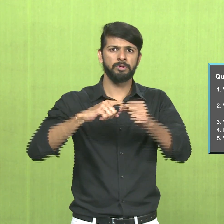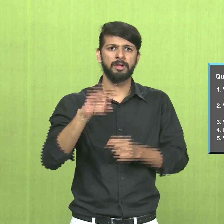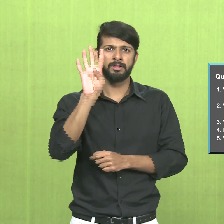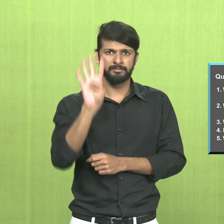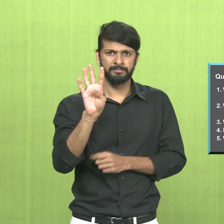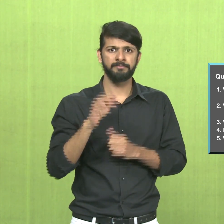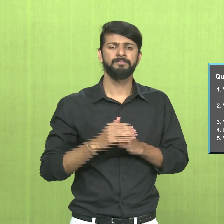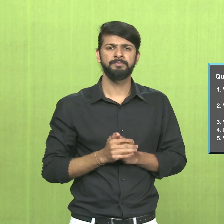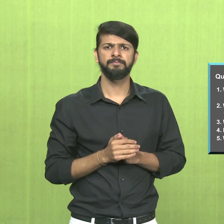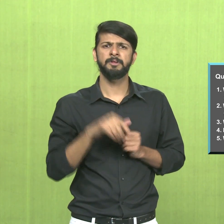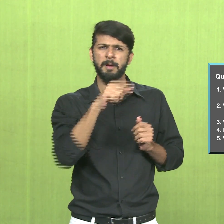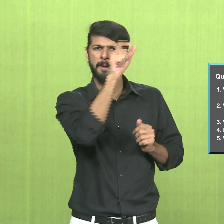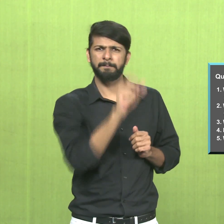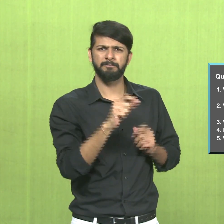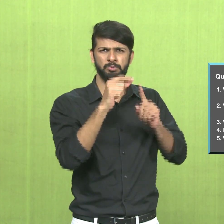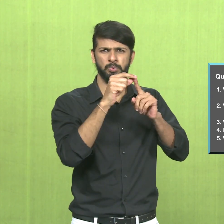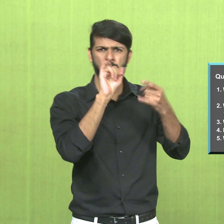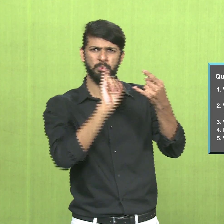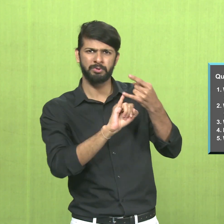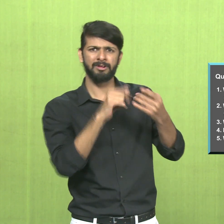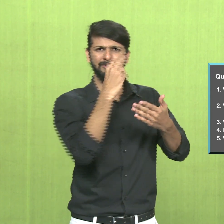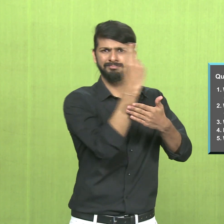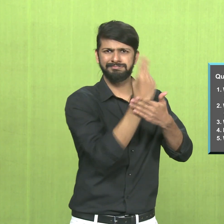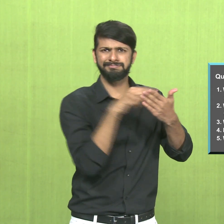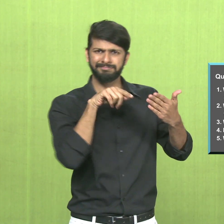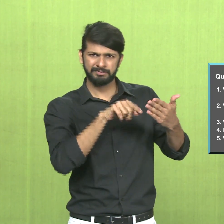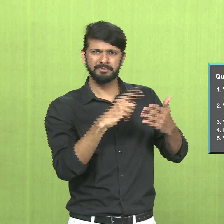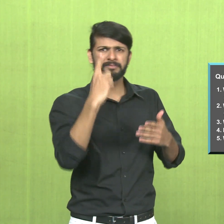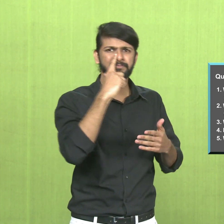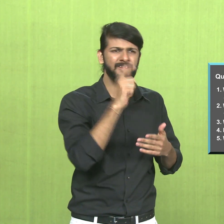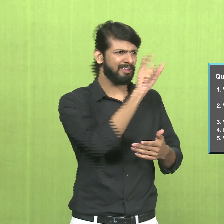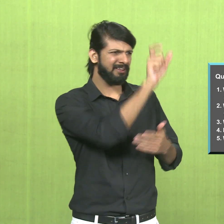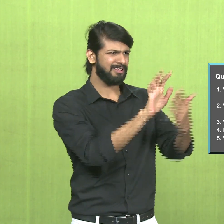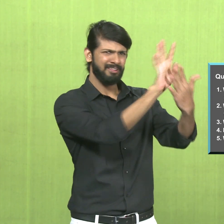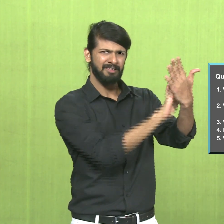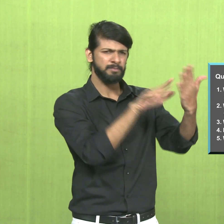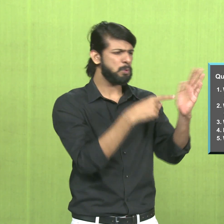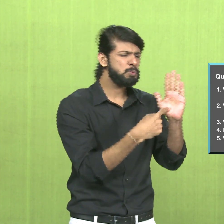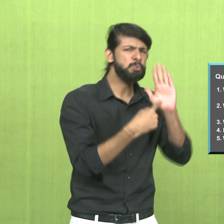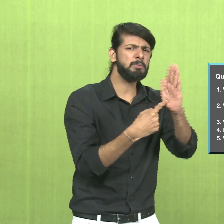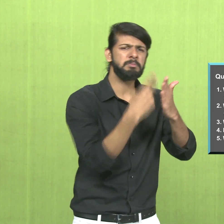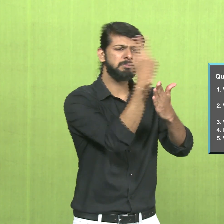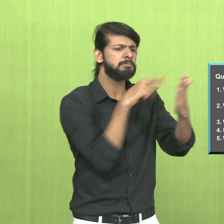Question number 4, how has Paritosh Sen tried to depict the